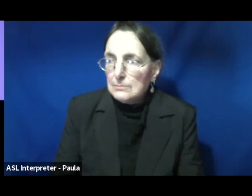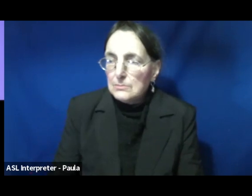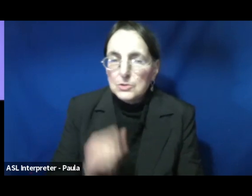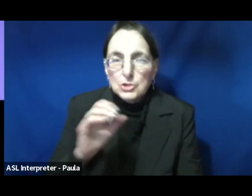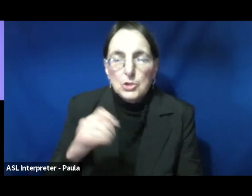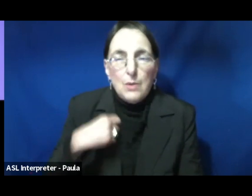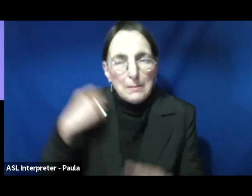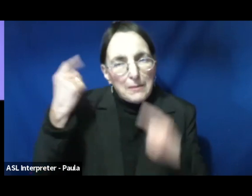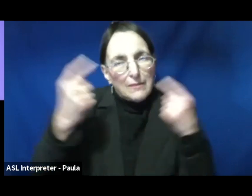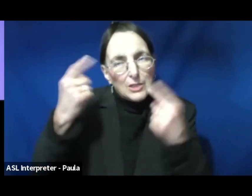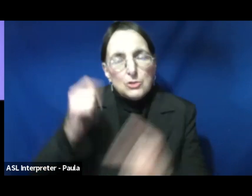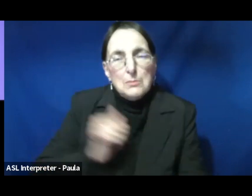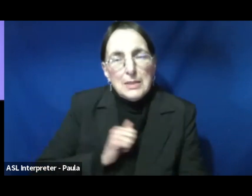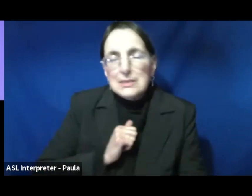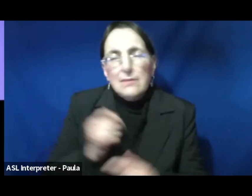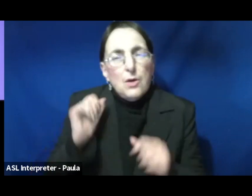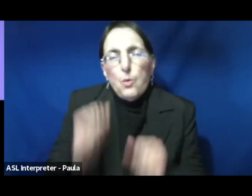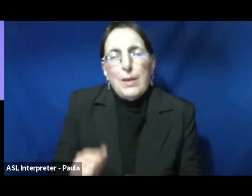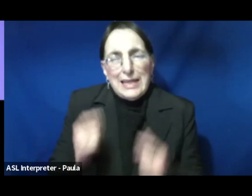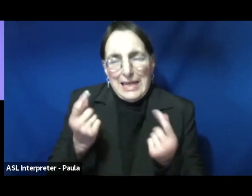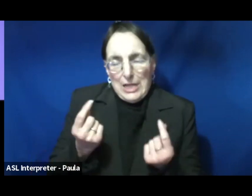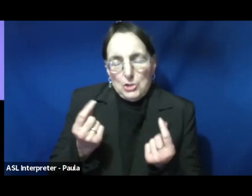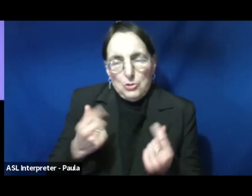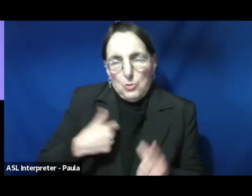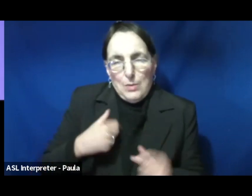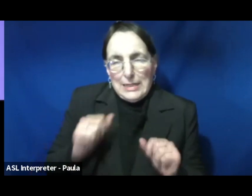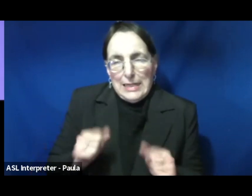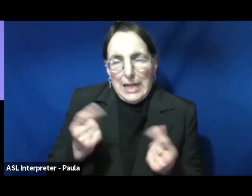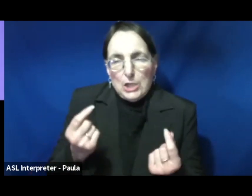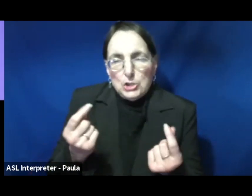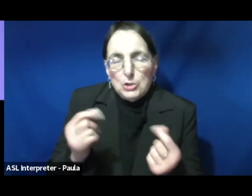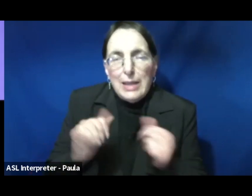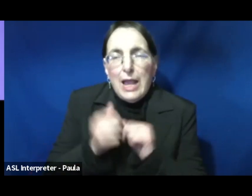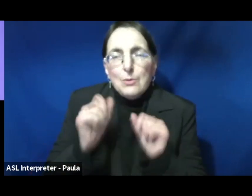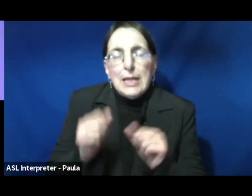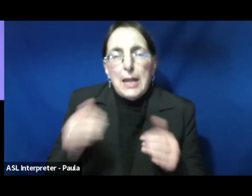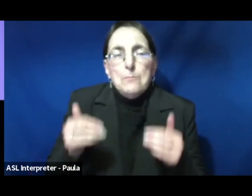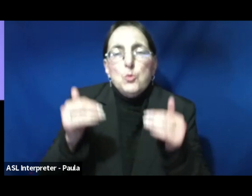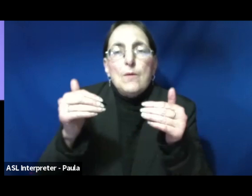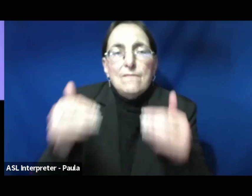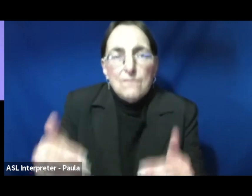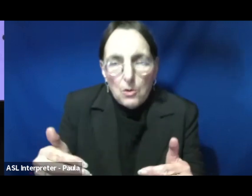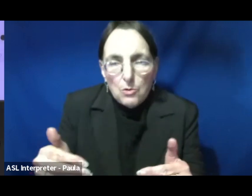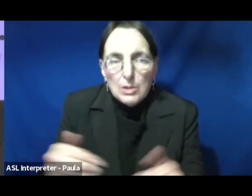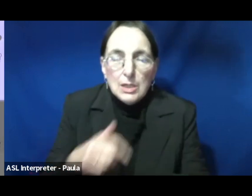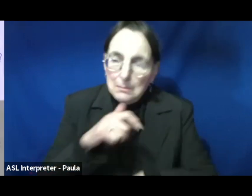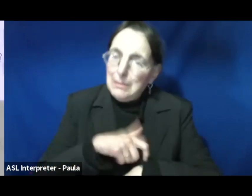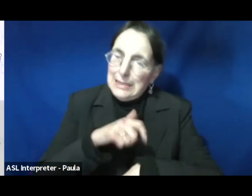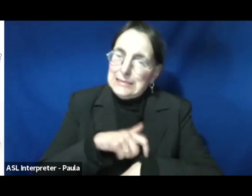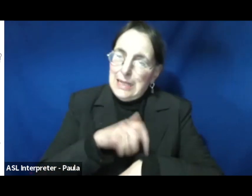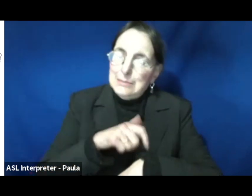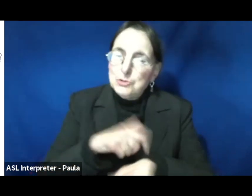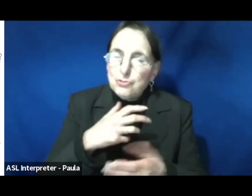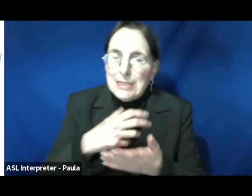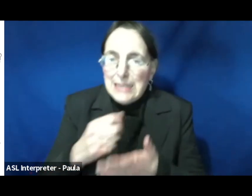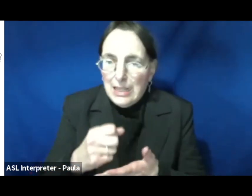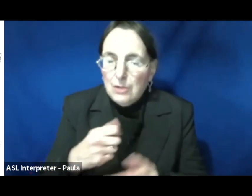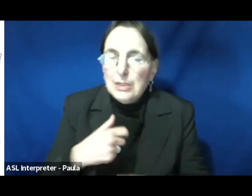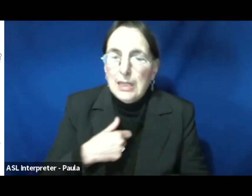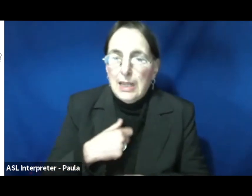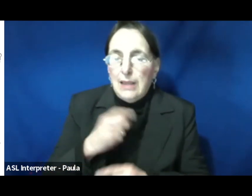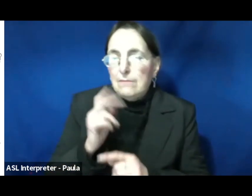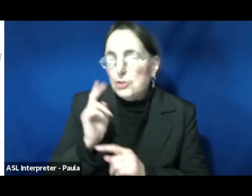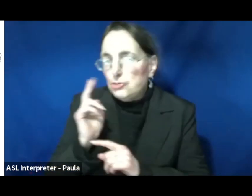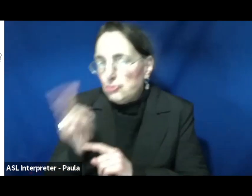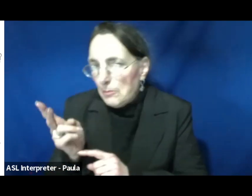been thinking to myself about what can I do, right? What can I do? How can I actually move this work forward? As I'm running up on my time here, I'll be 2 minutes. Whoever